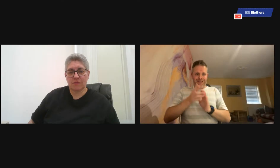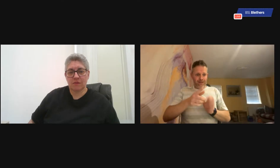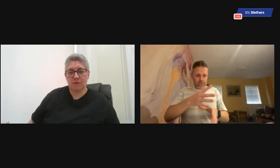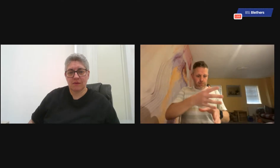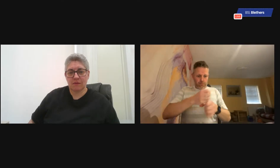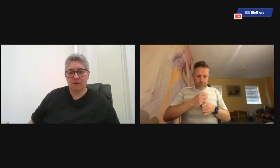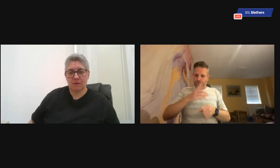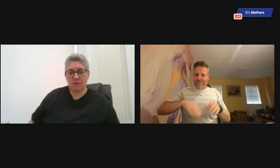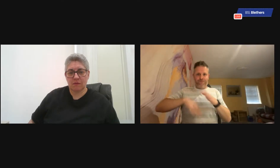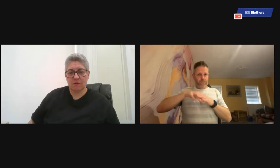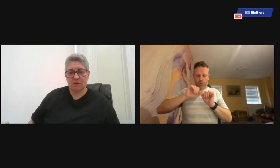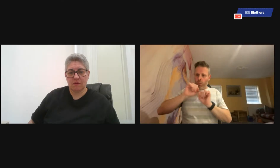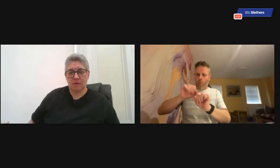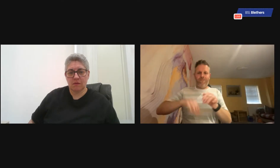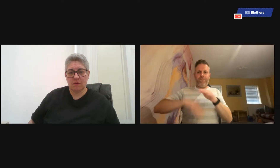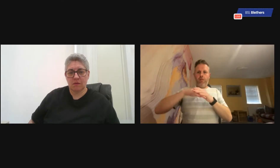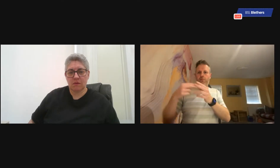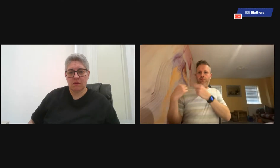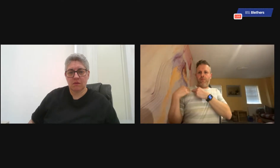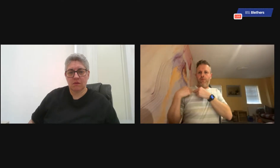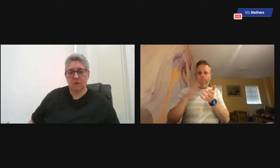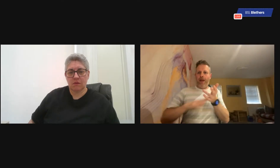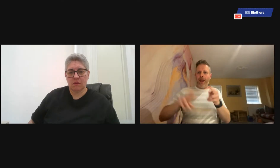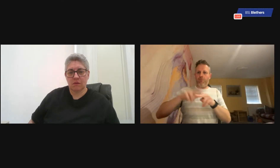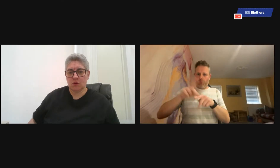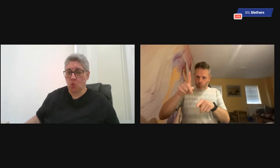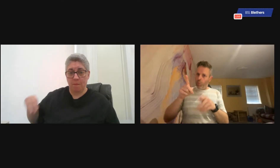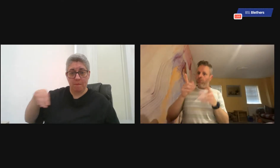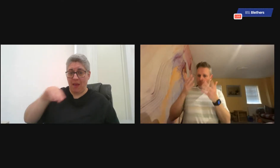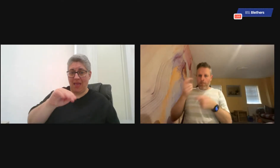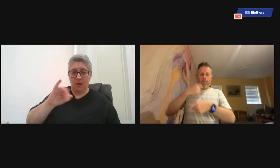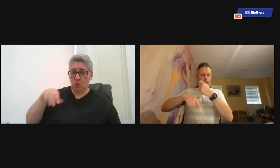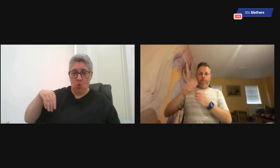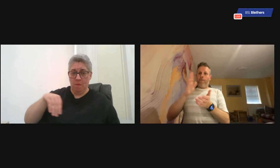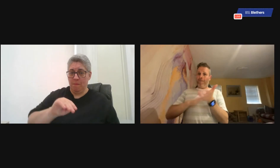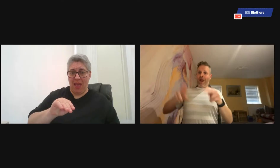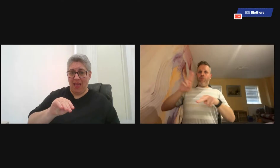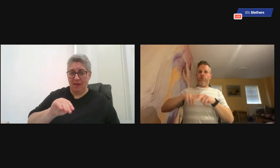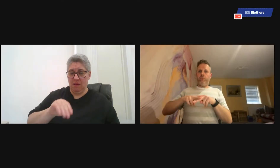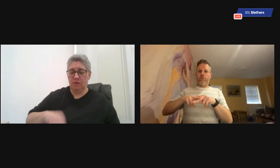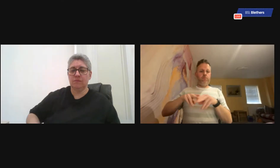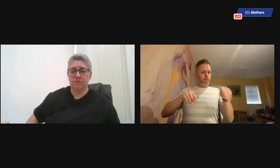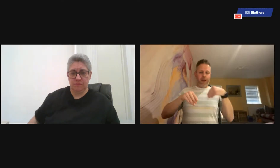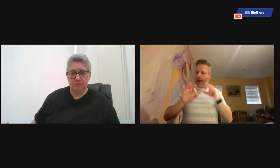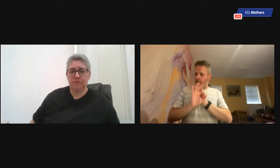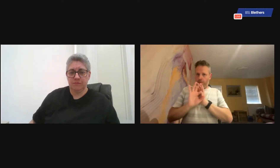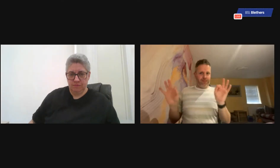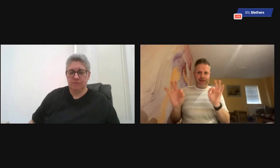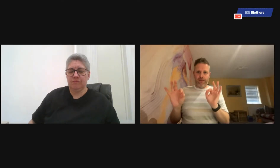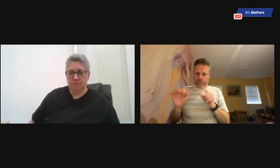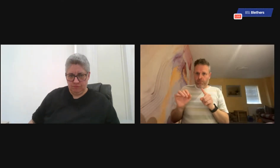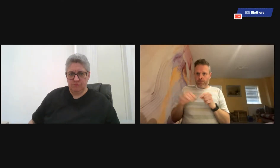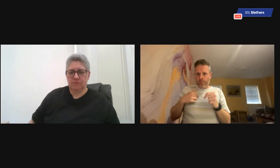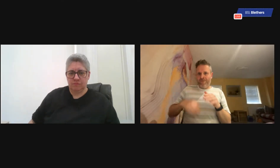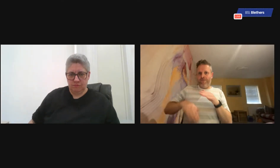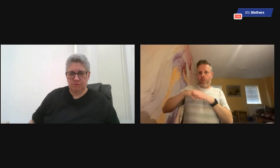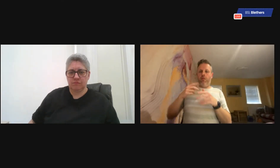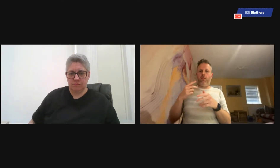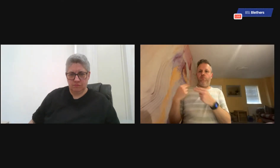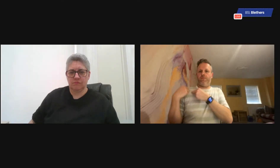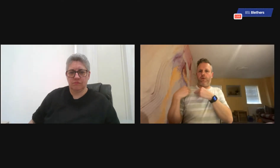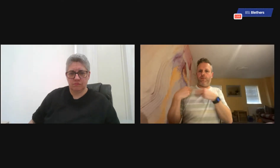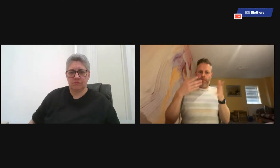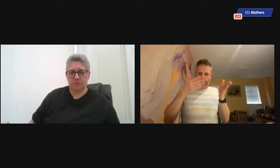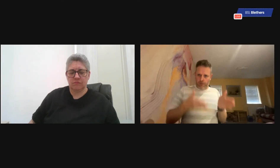does lead to confusion because adoption is that you have full responsibility for that child. You've basically become that child's parent. There is